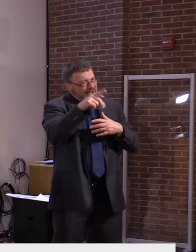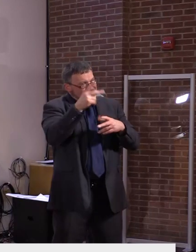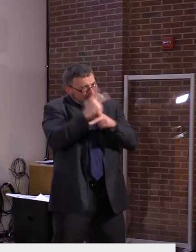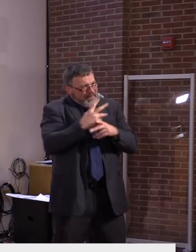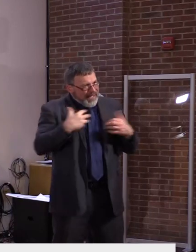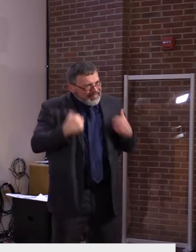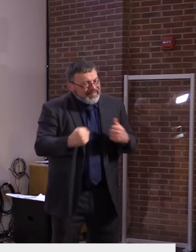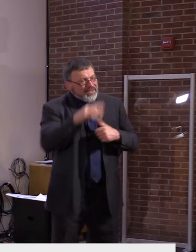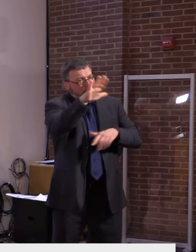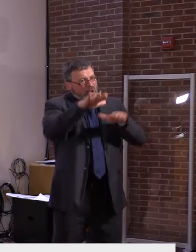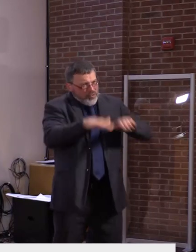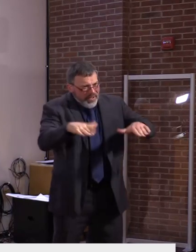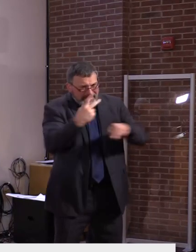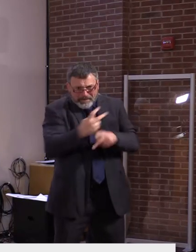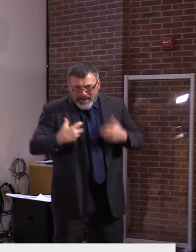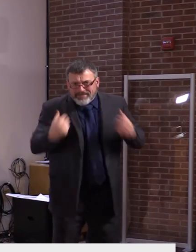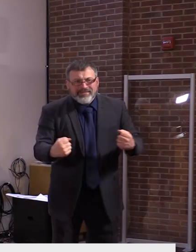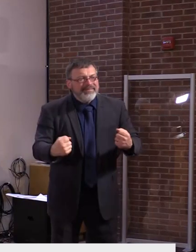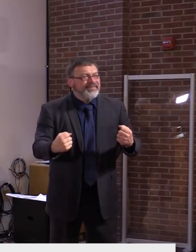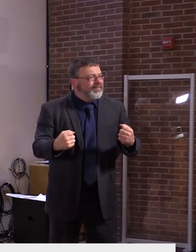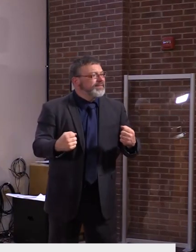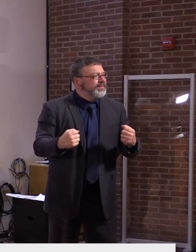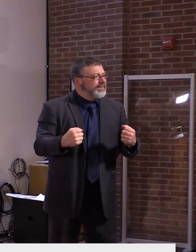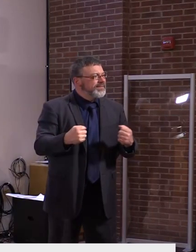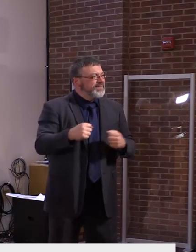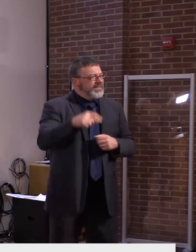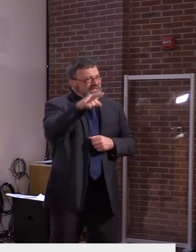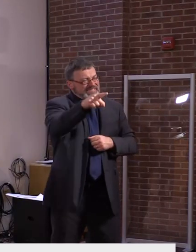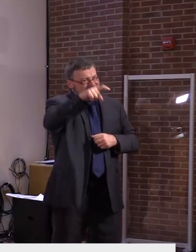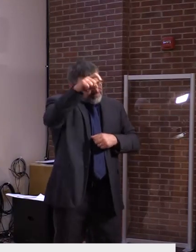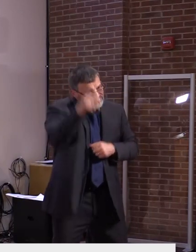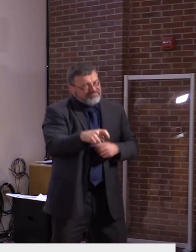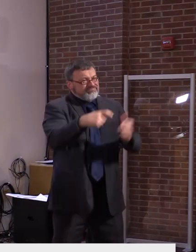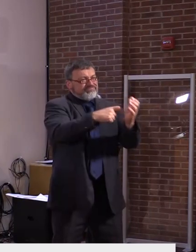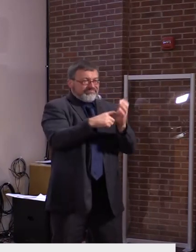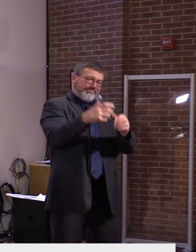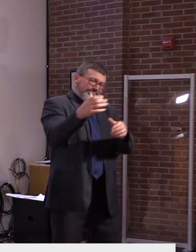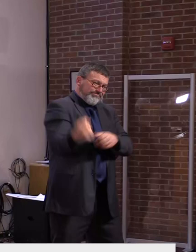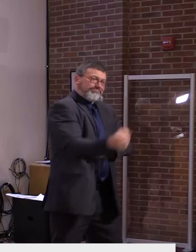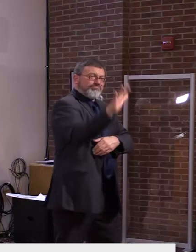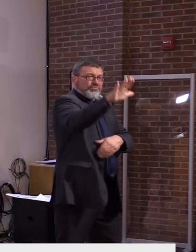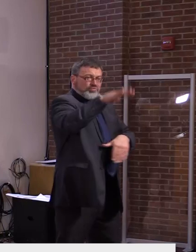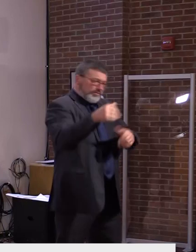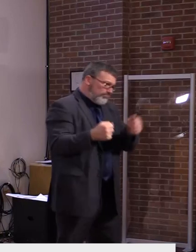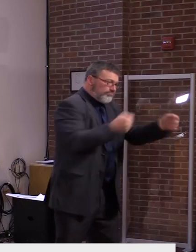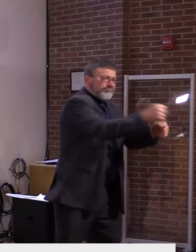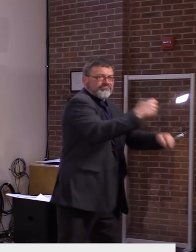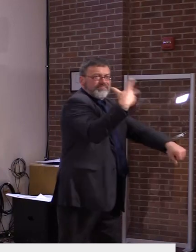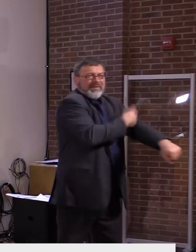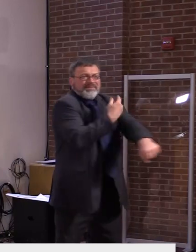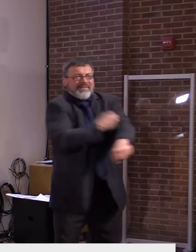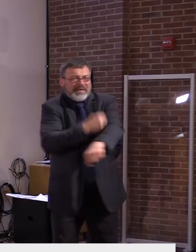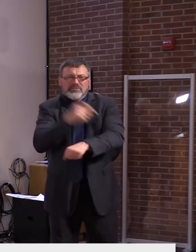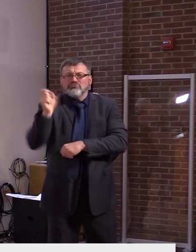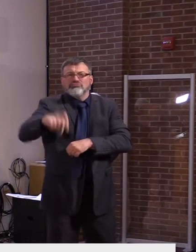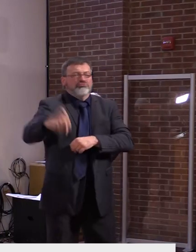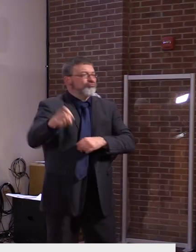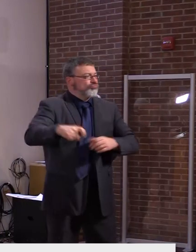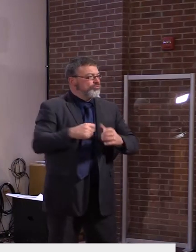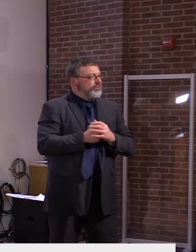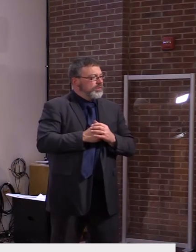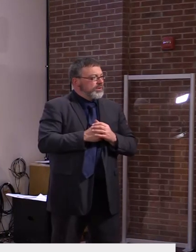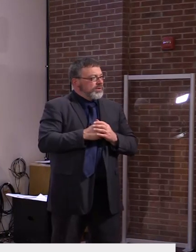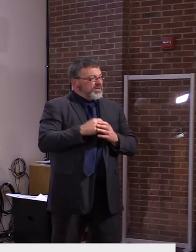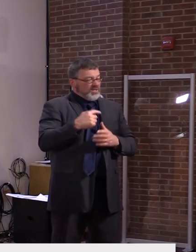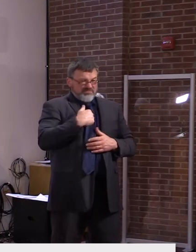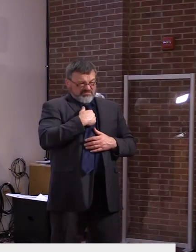decision to get your child vaccinated. While I truly believe this is the right choice based upon the data I have seen to